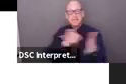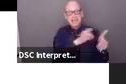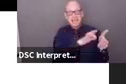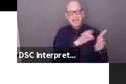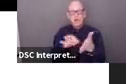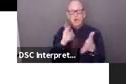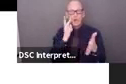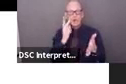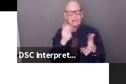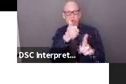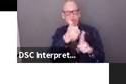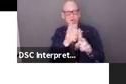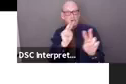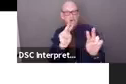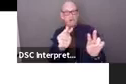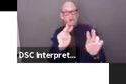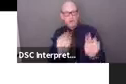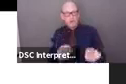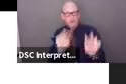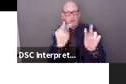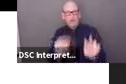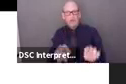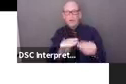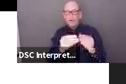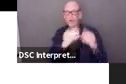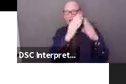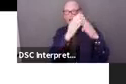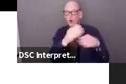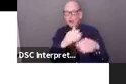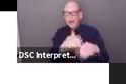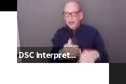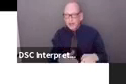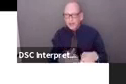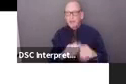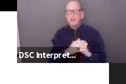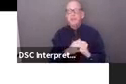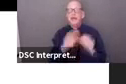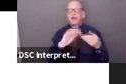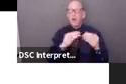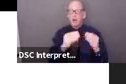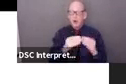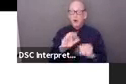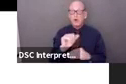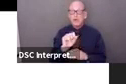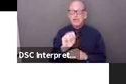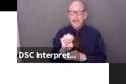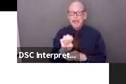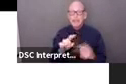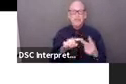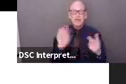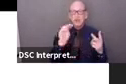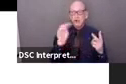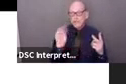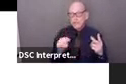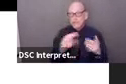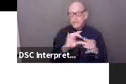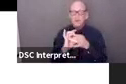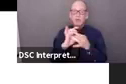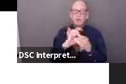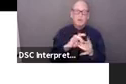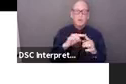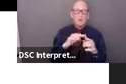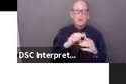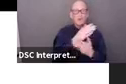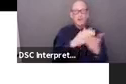yourselves how all of the numbers break out and the number of cases and percentages of cases in connection with the pie chart to the